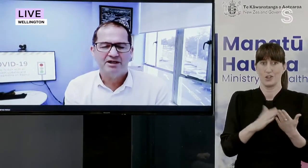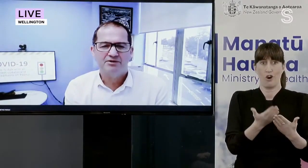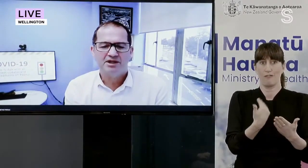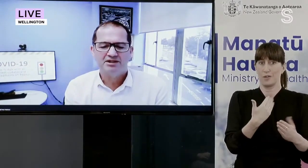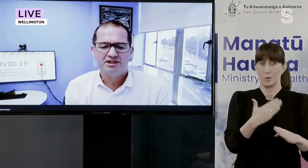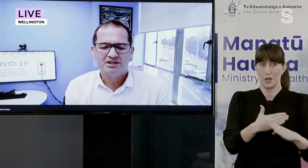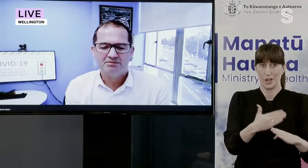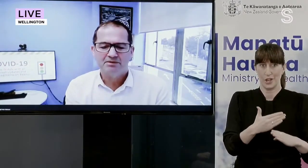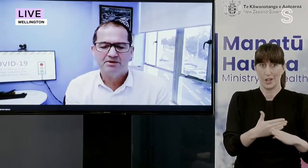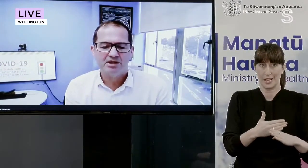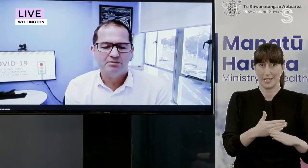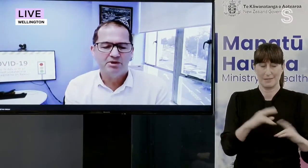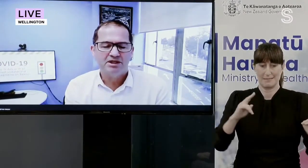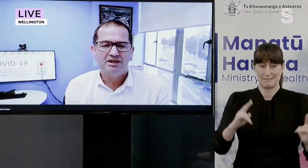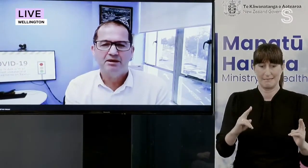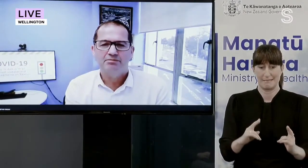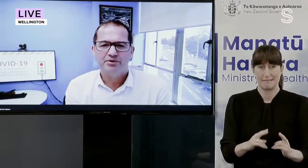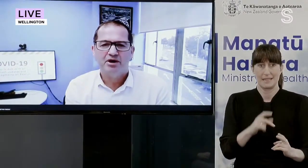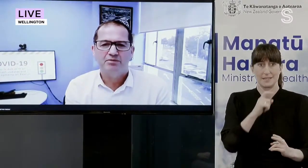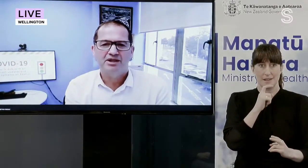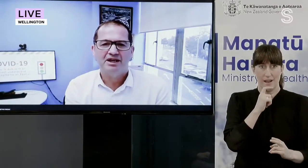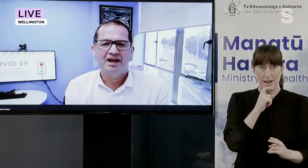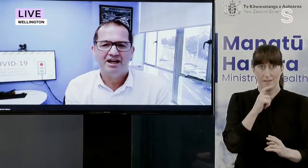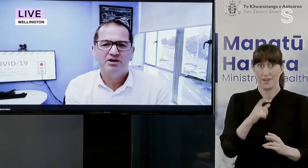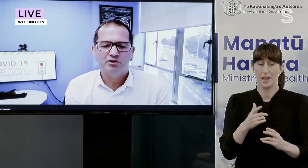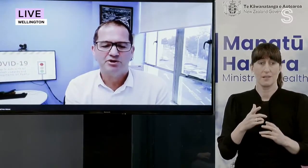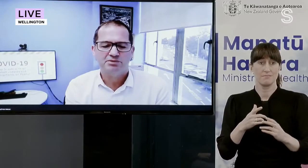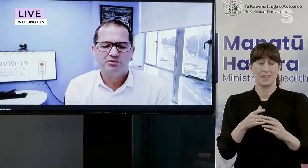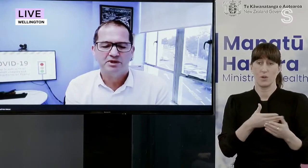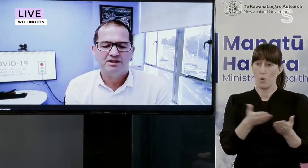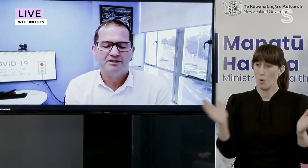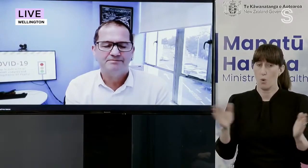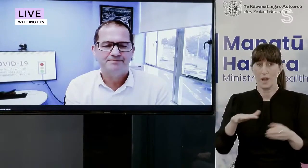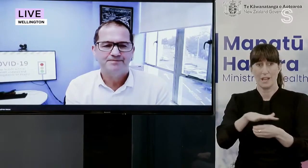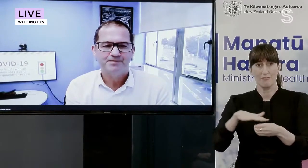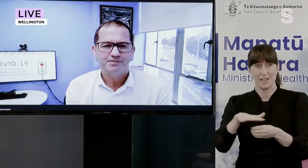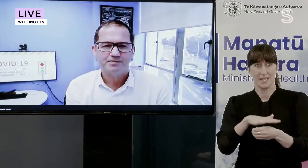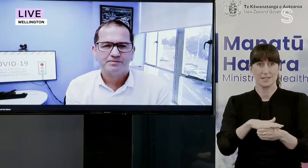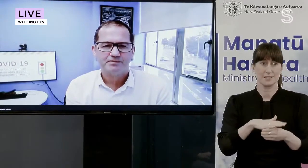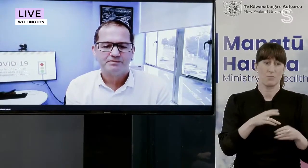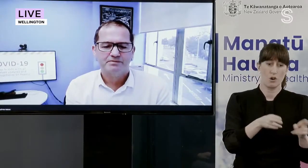our healthcare system, the community, primary and hospital care.